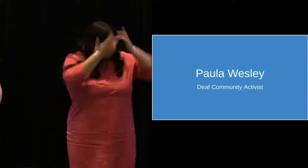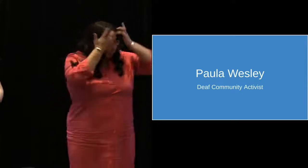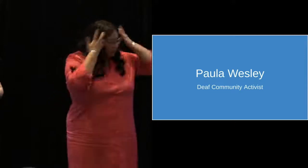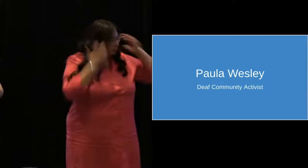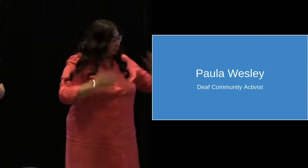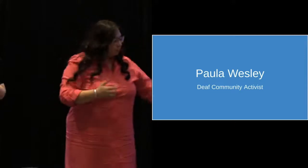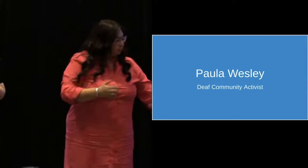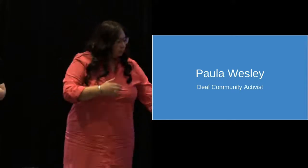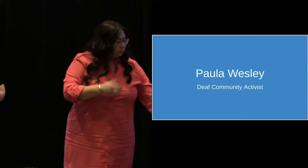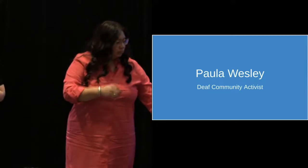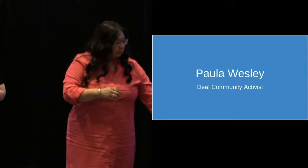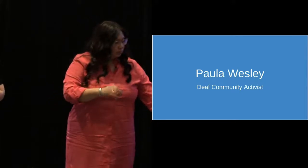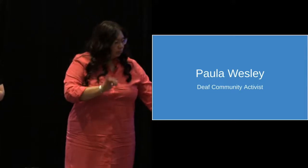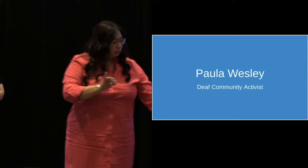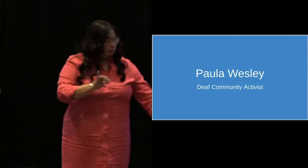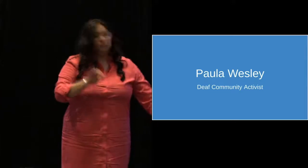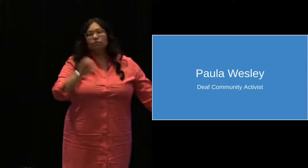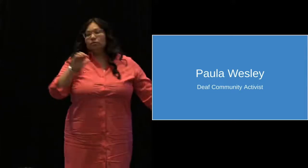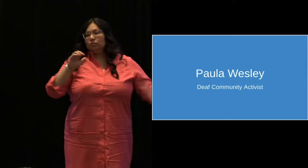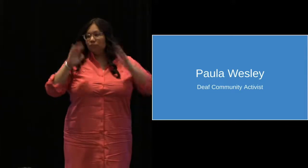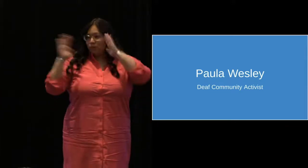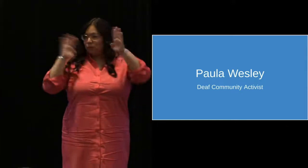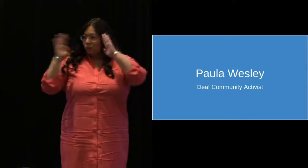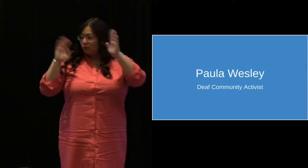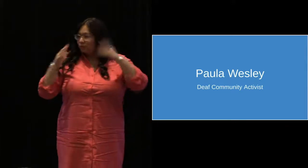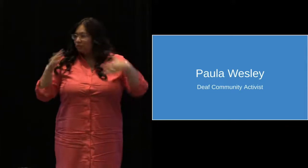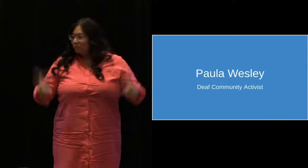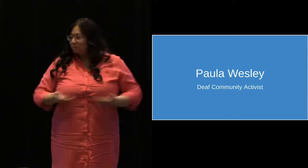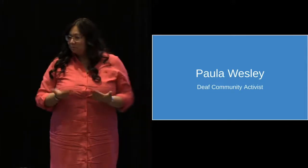Hello, good evening, everyone. It's so great to be here.